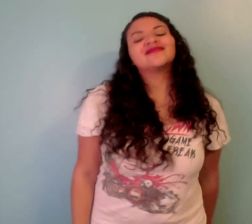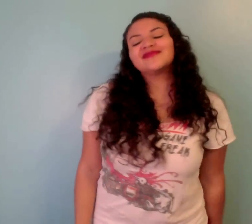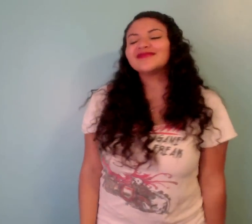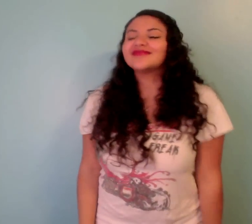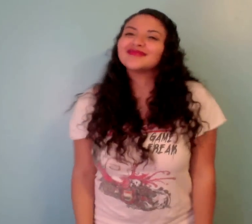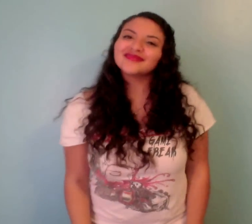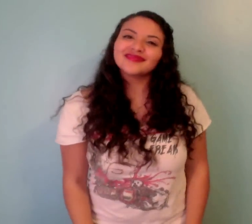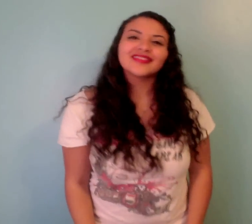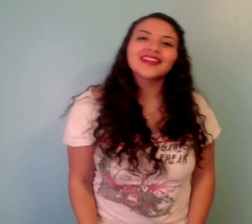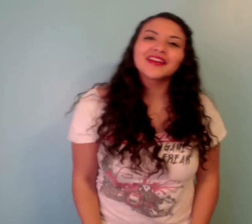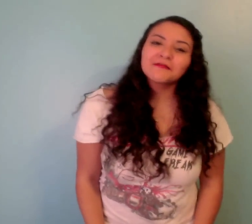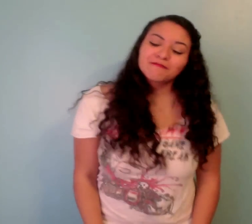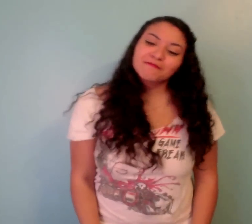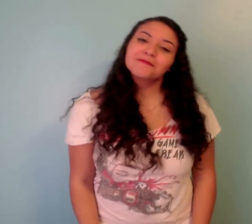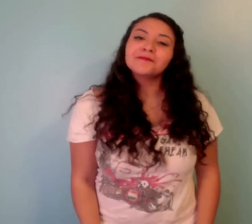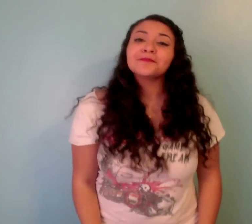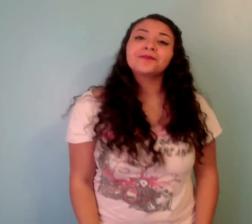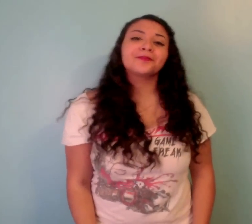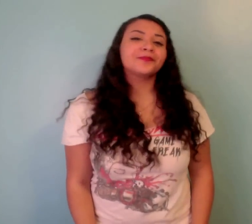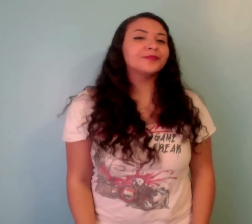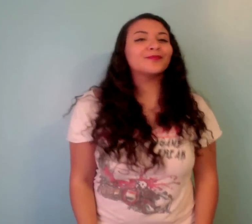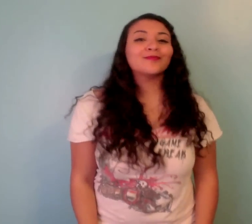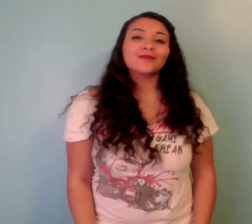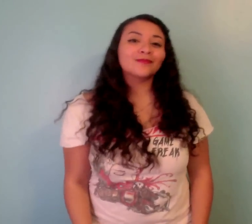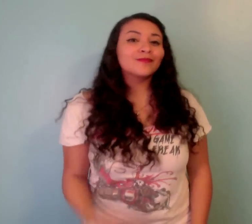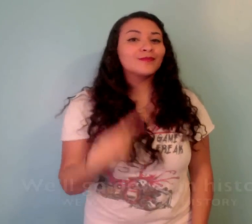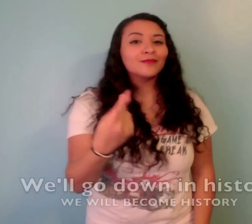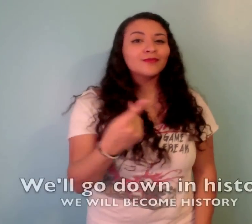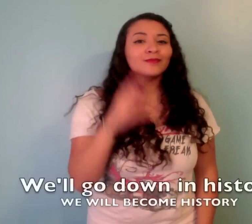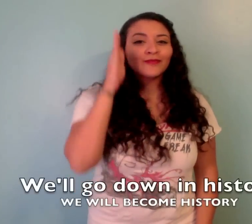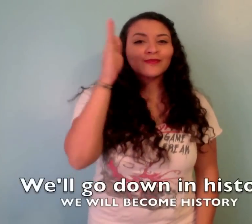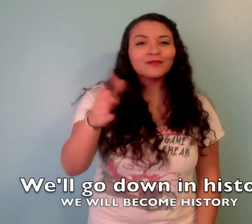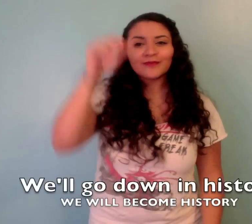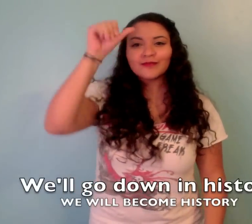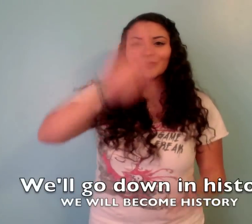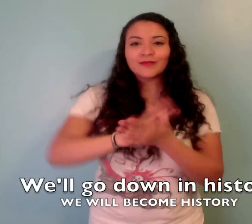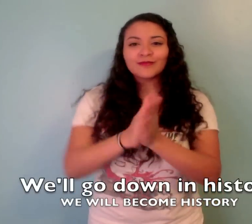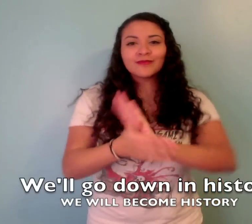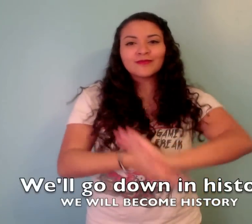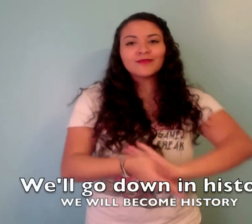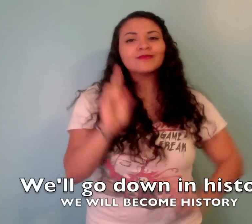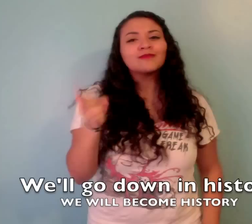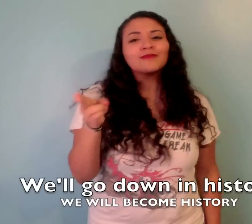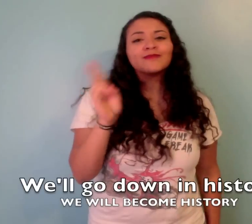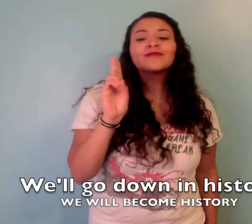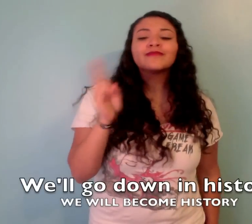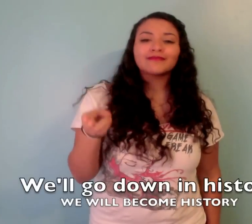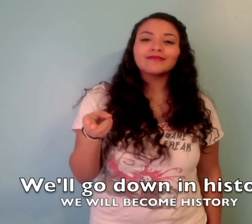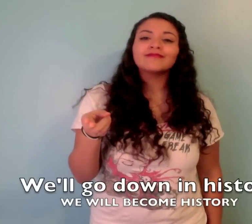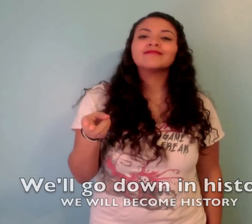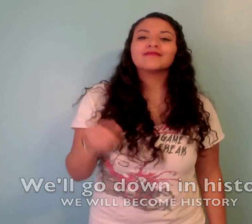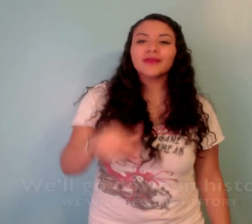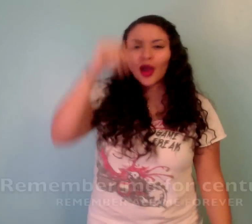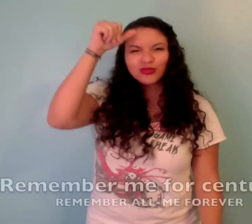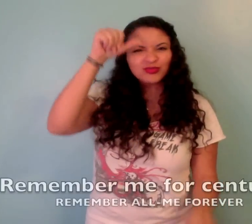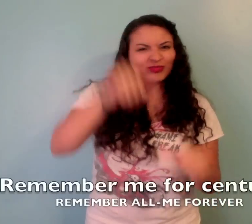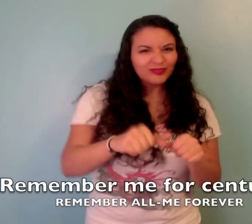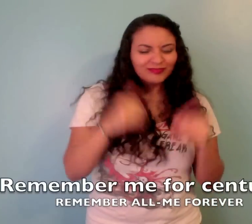down in history, remember